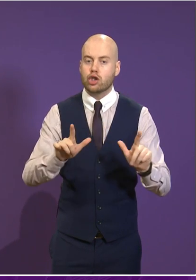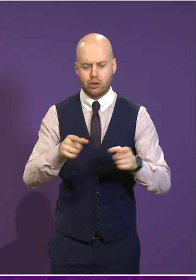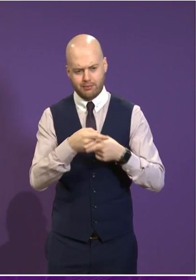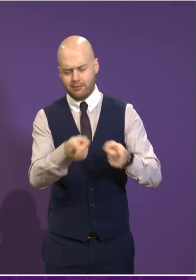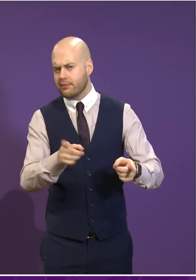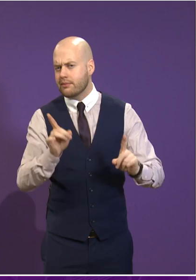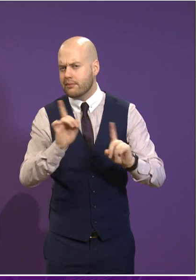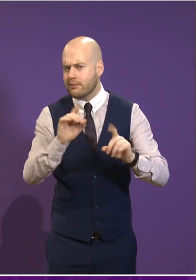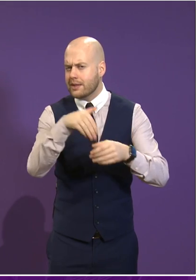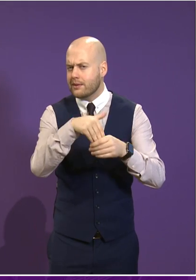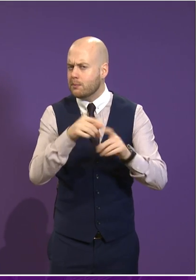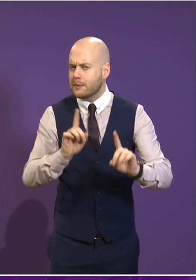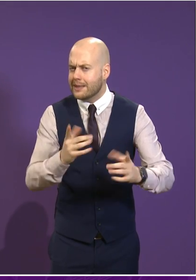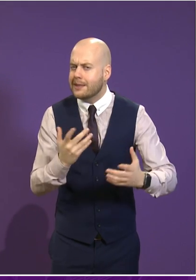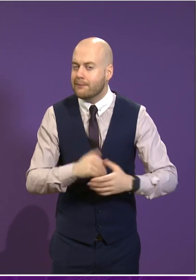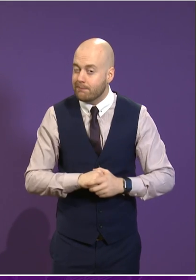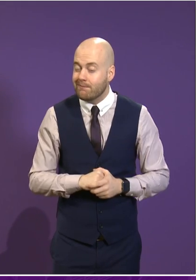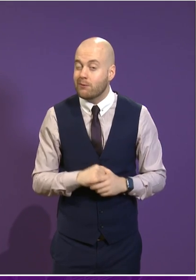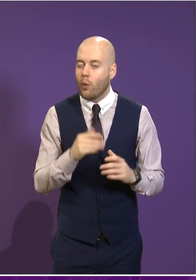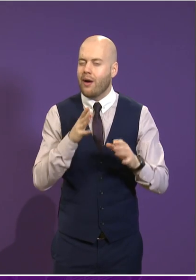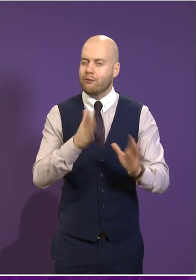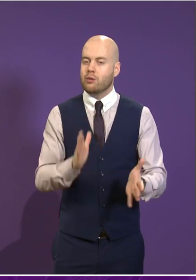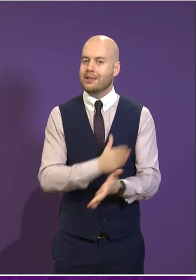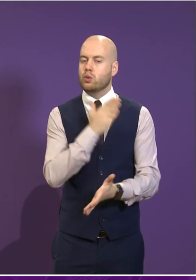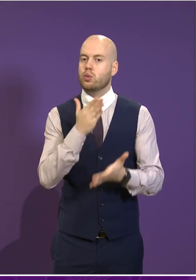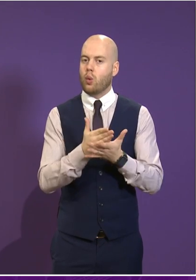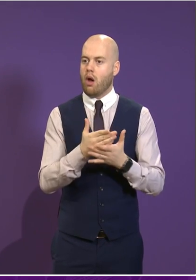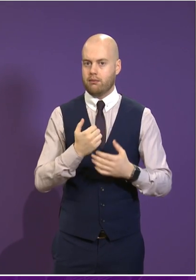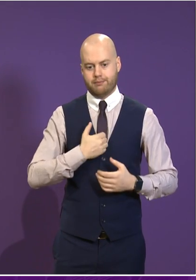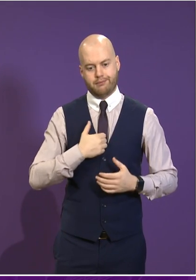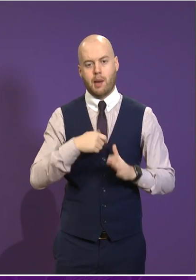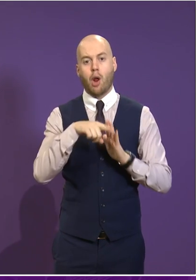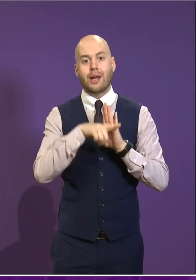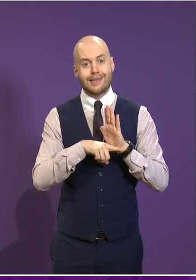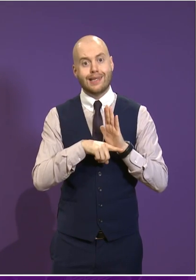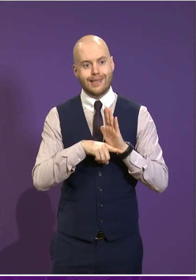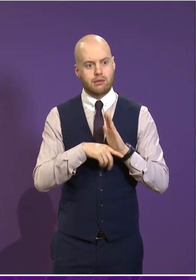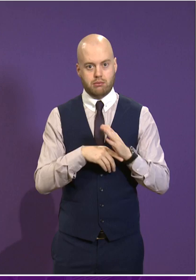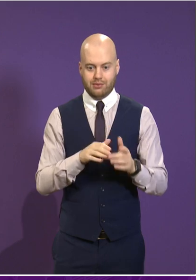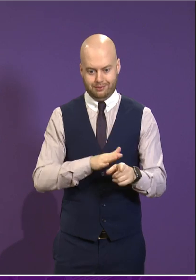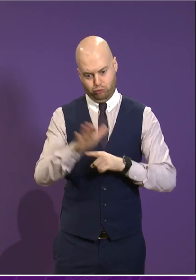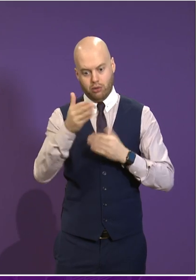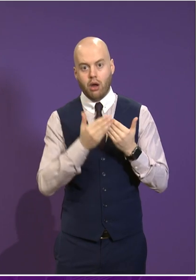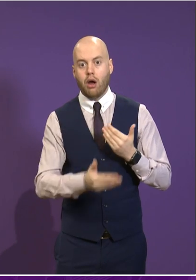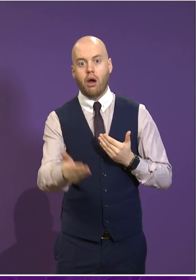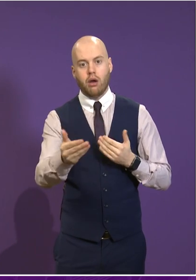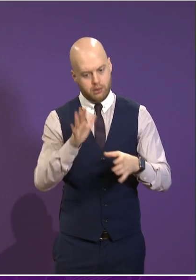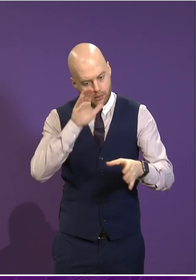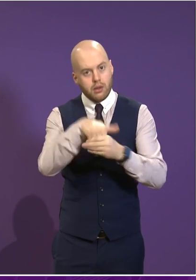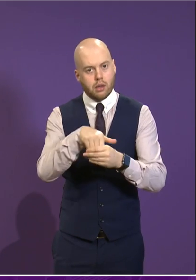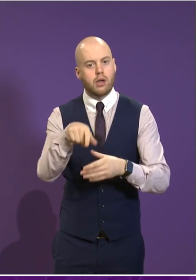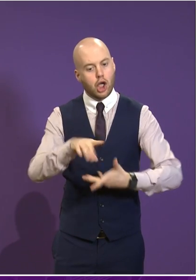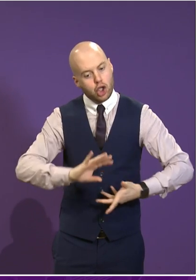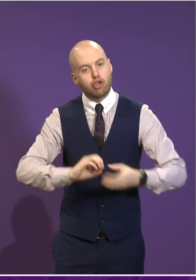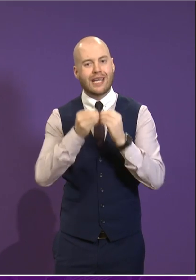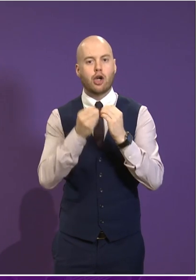So I suppose what we are looking at is how do we ensure that the policy, you know, going forward, creates the opportunities for people